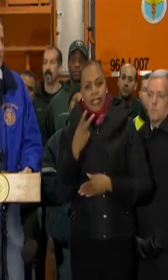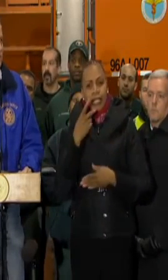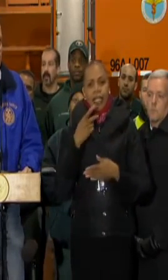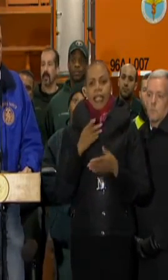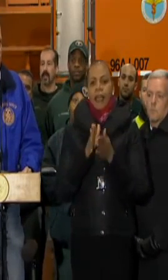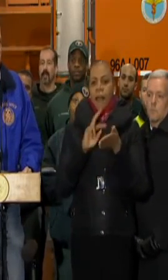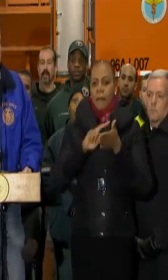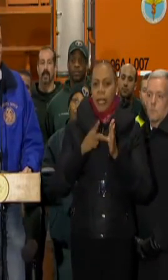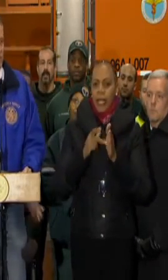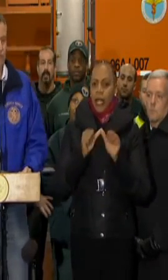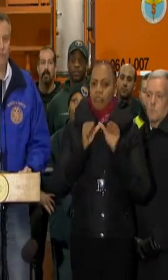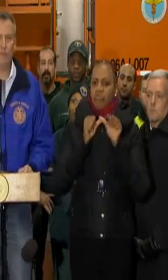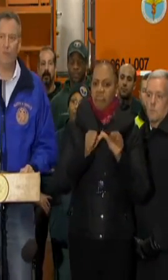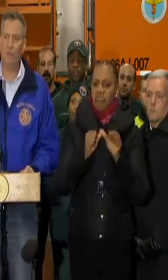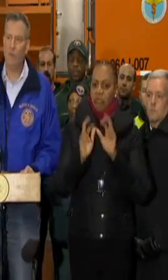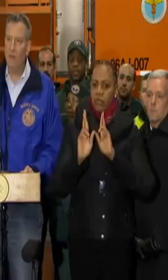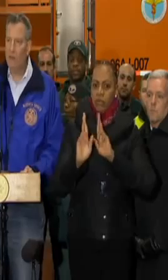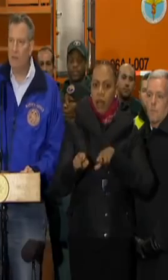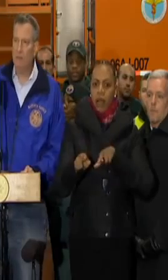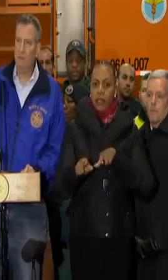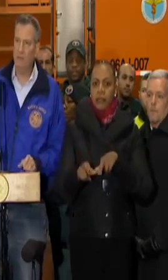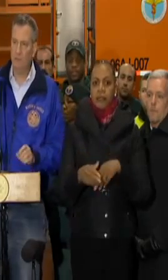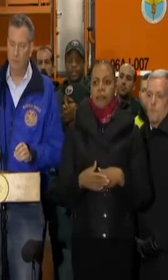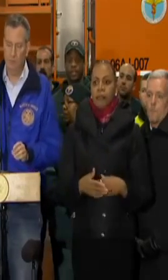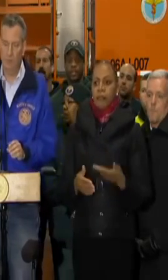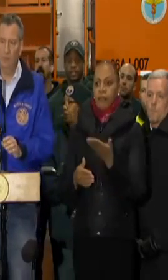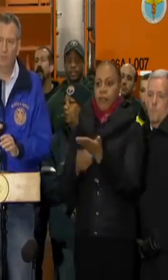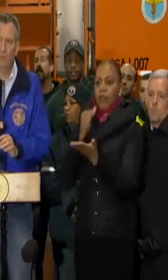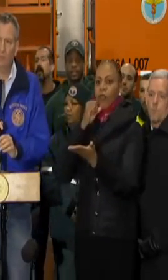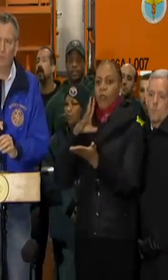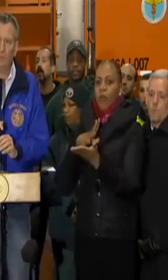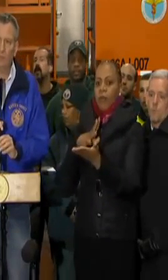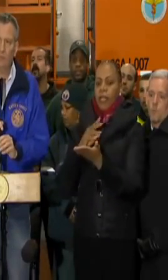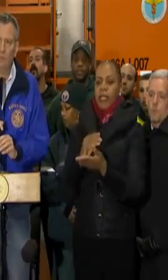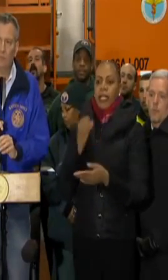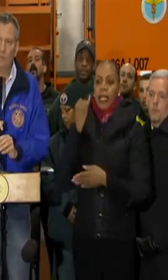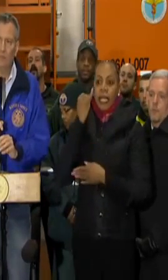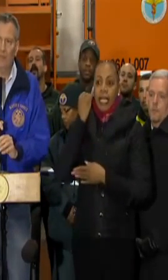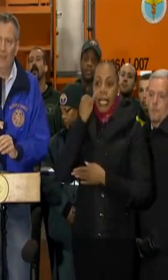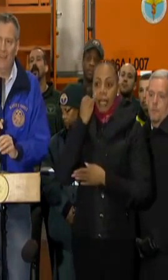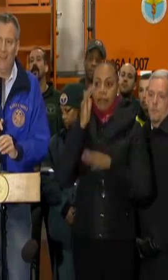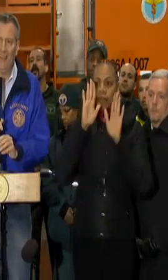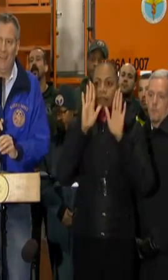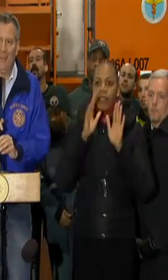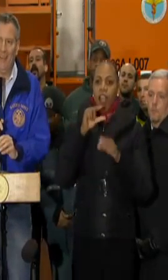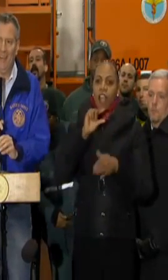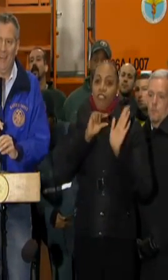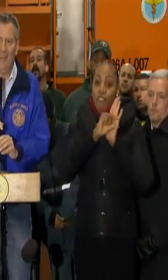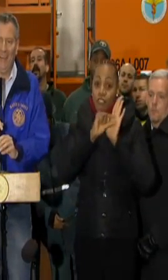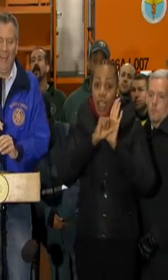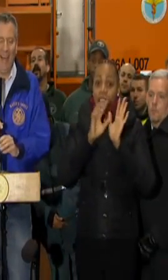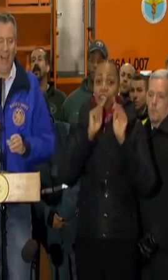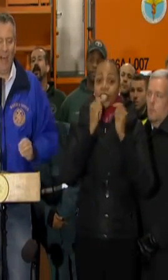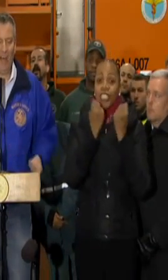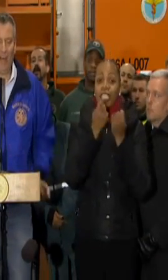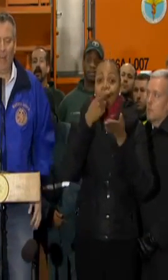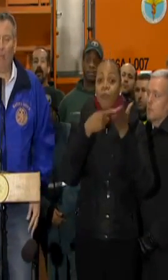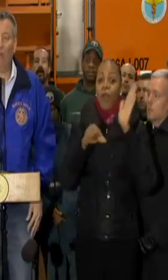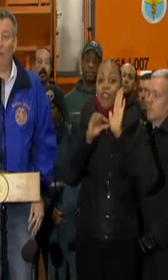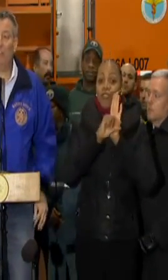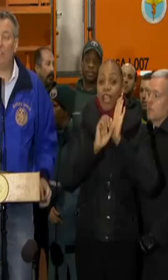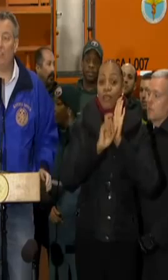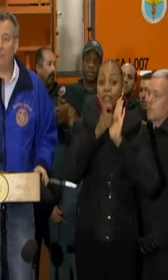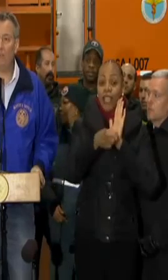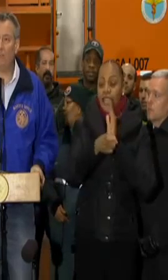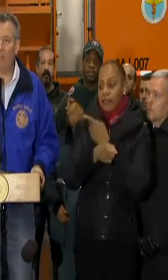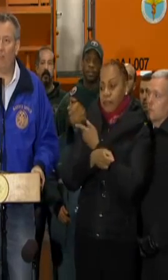the intensity of the city response. Yes. If you could give a grade to your team today, what grade would you give